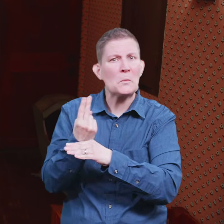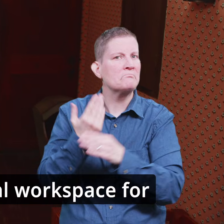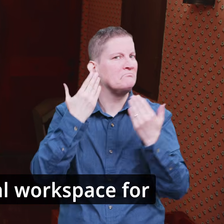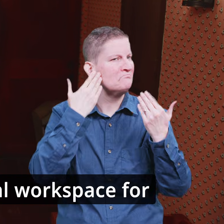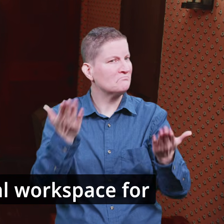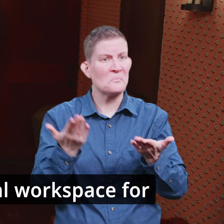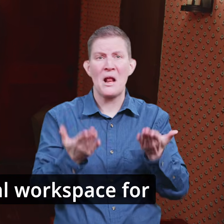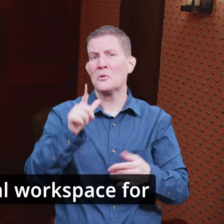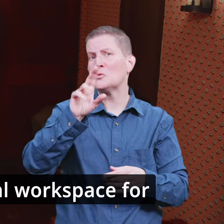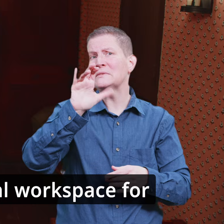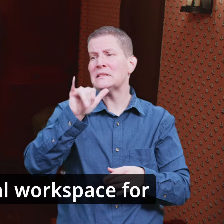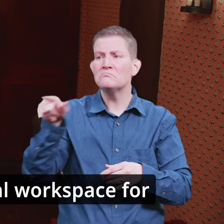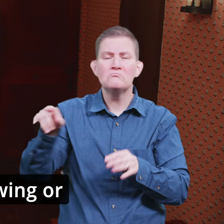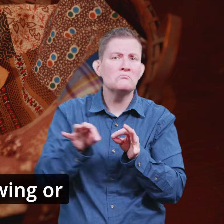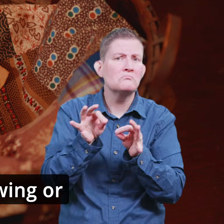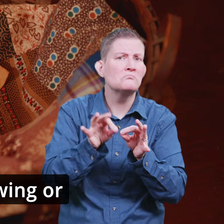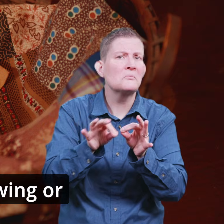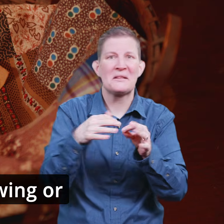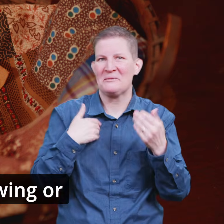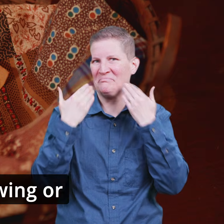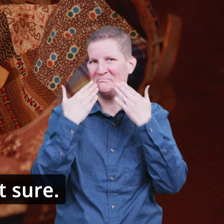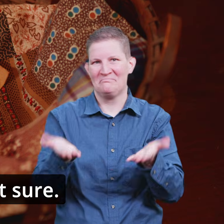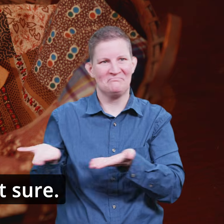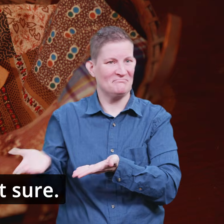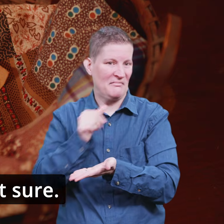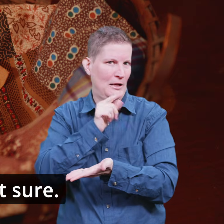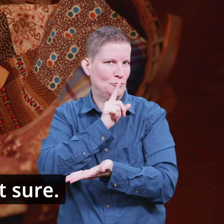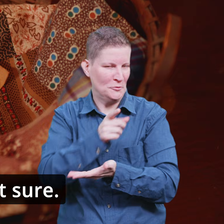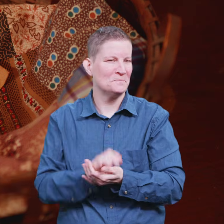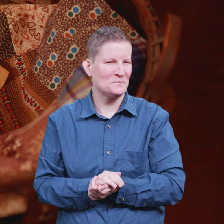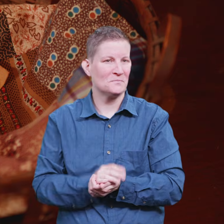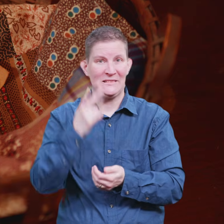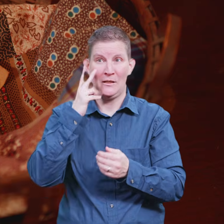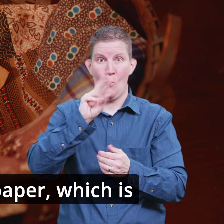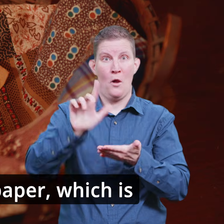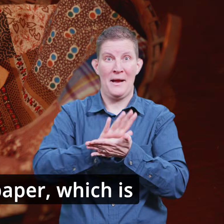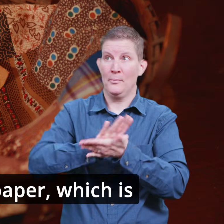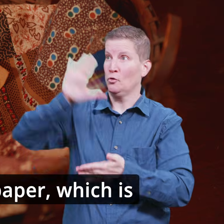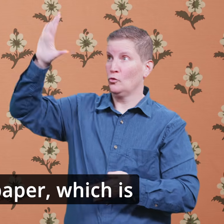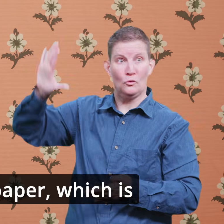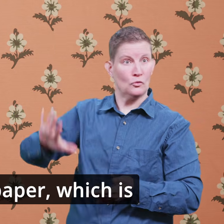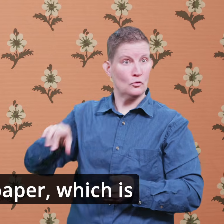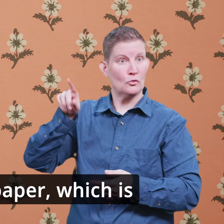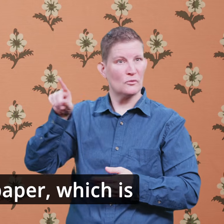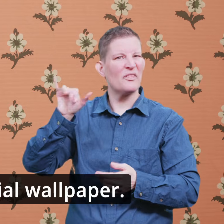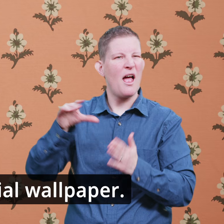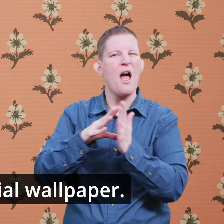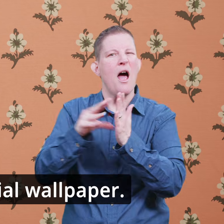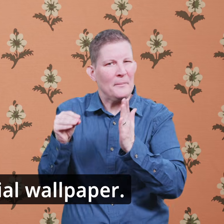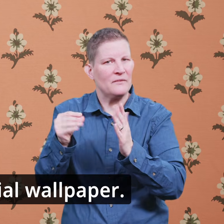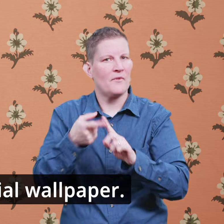used. It may have been additional workspace for Lucy to do her sewing or quilting. We aren't sure. But please note the wallpaper, which